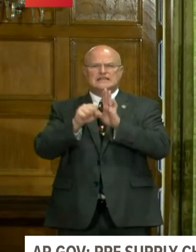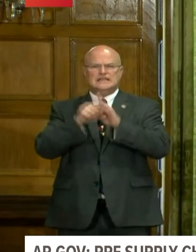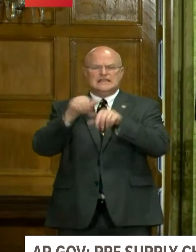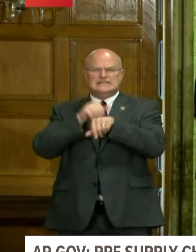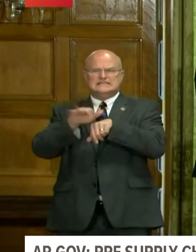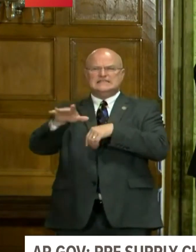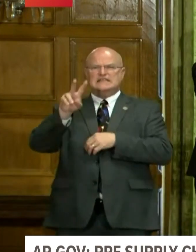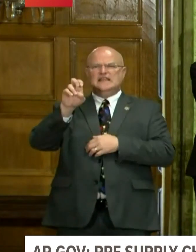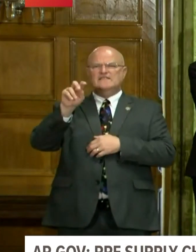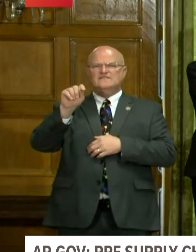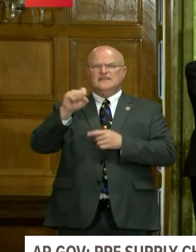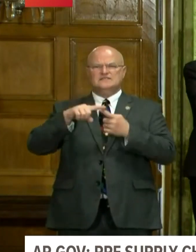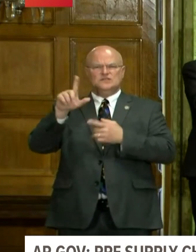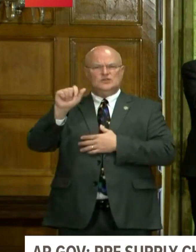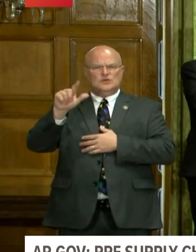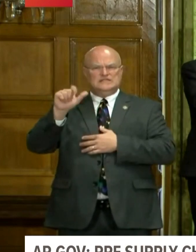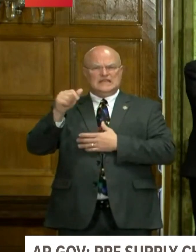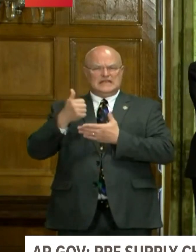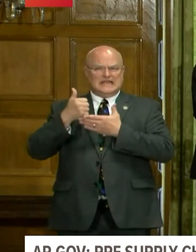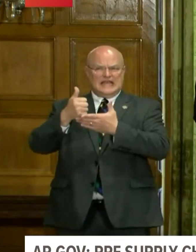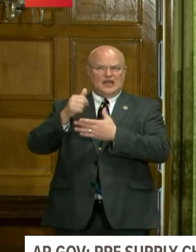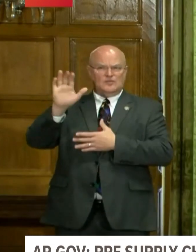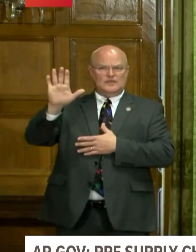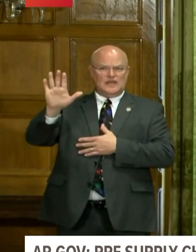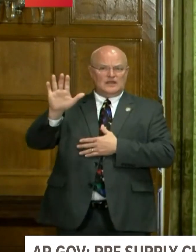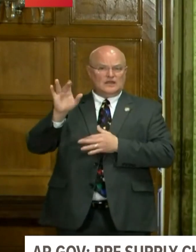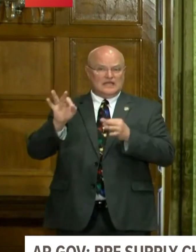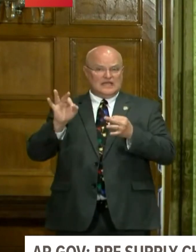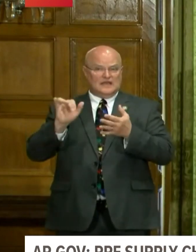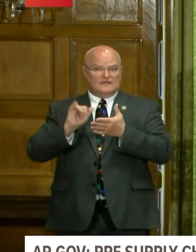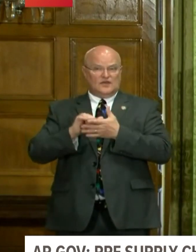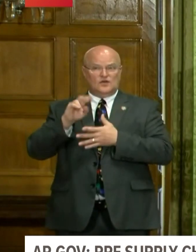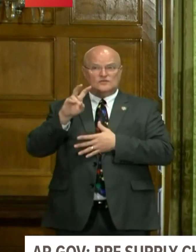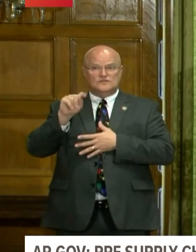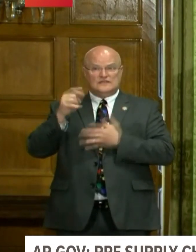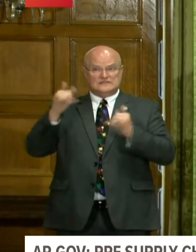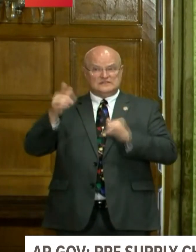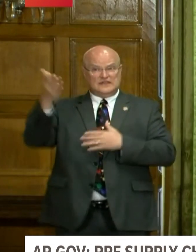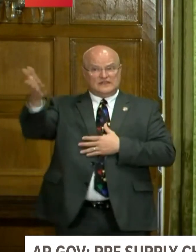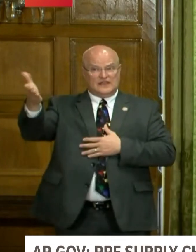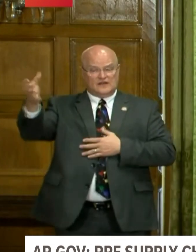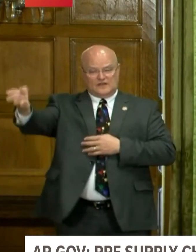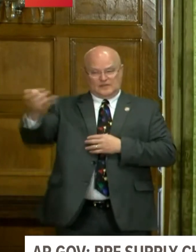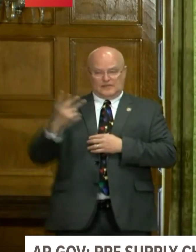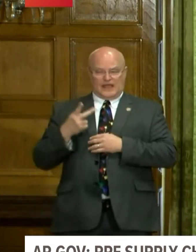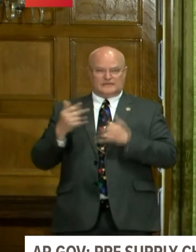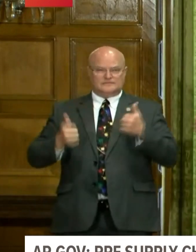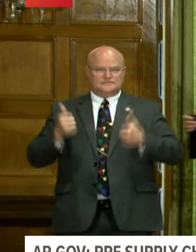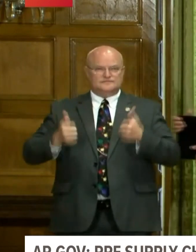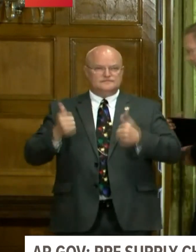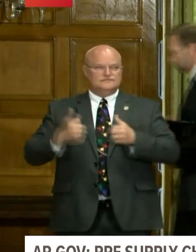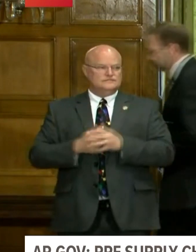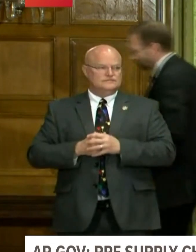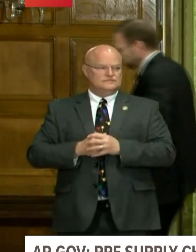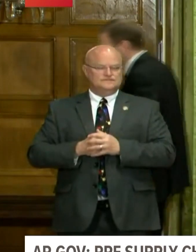some ventilators to Louisiana to help there. Do you know if those ventilators are still there or if they've been returned?